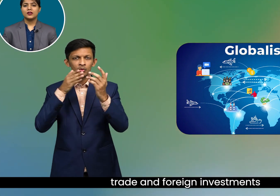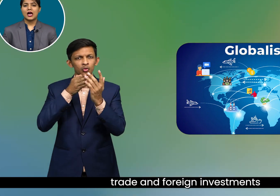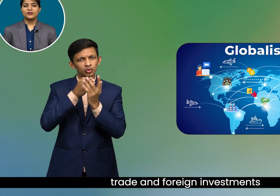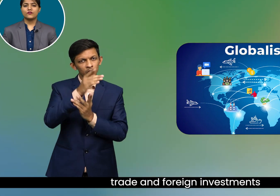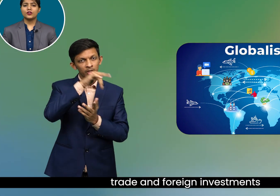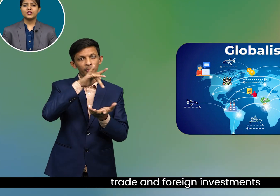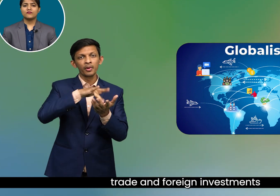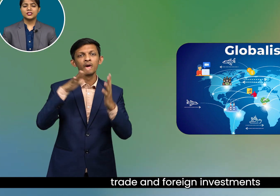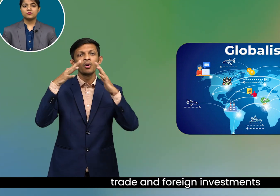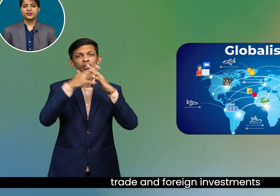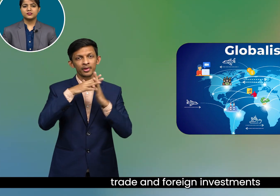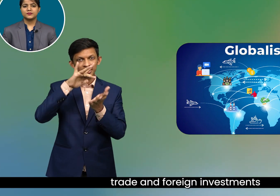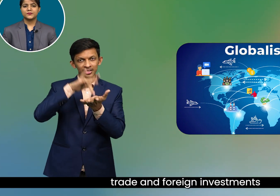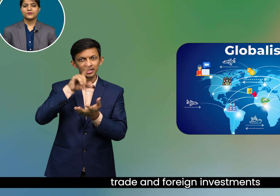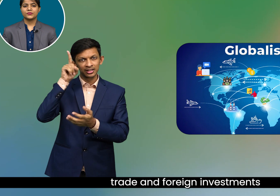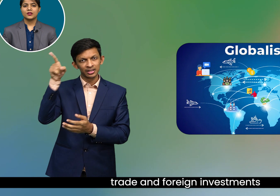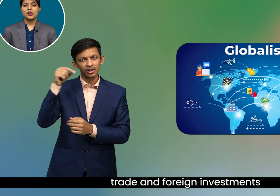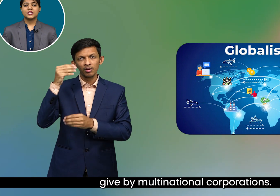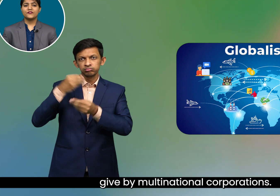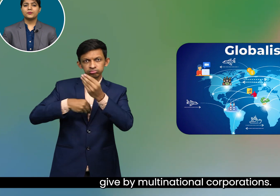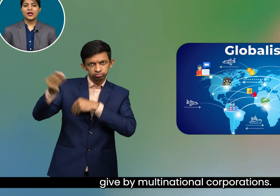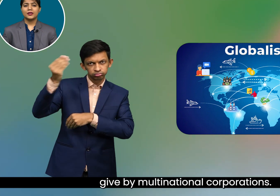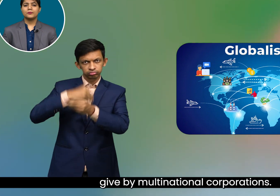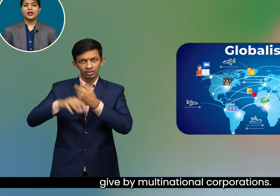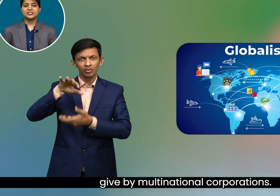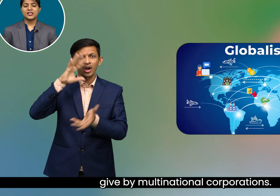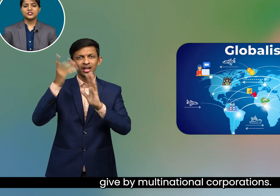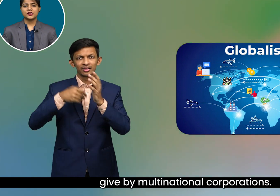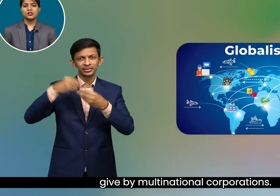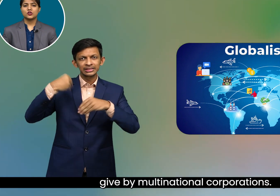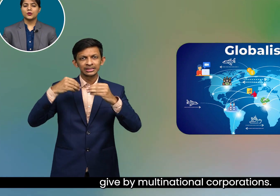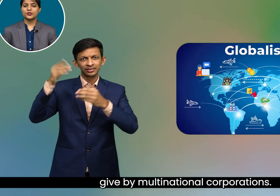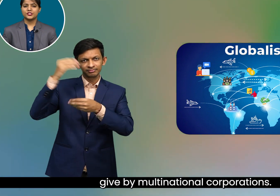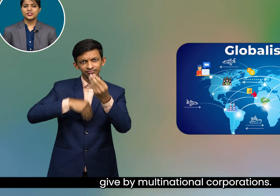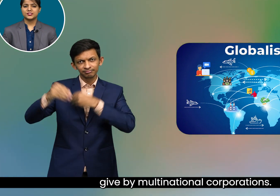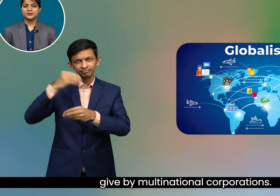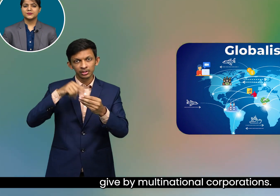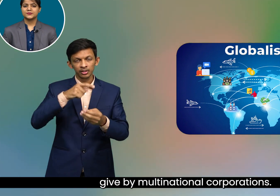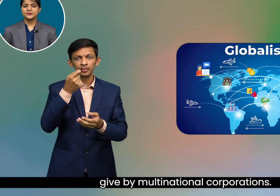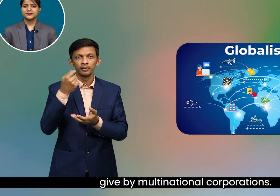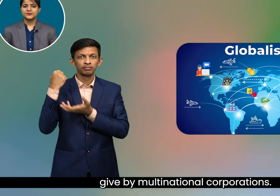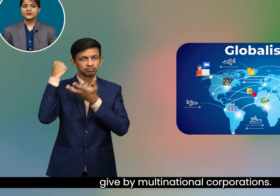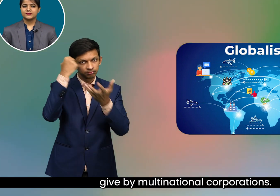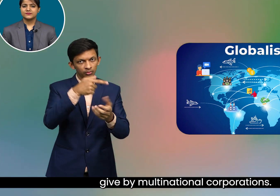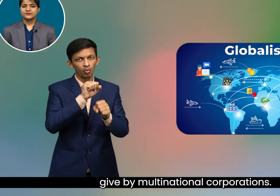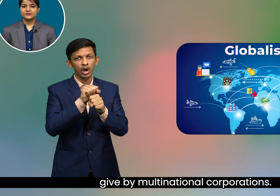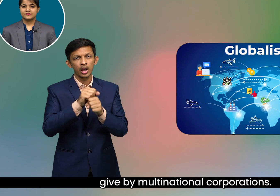trade and foreign investment given by multinational corporations.